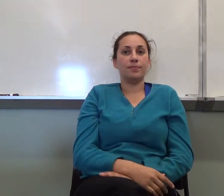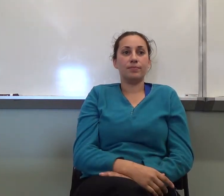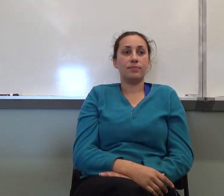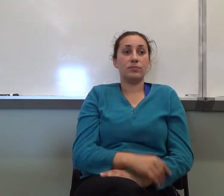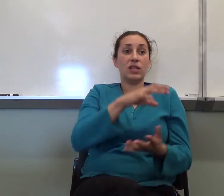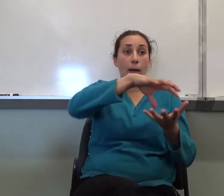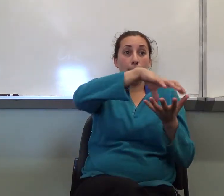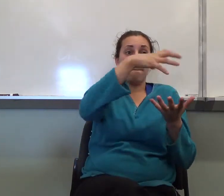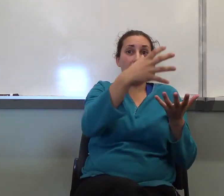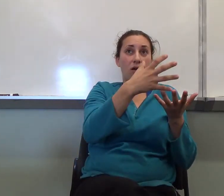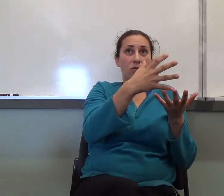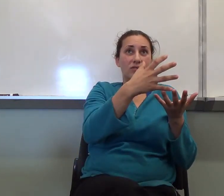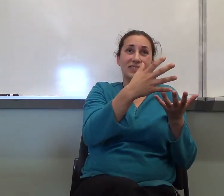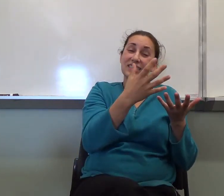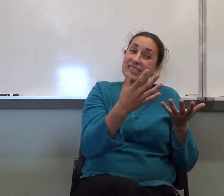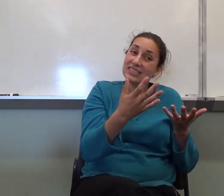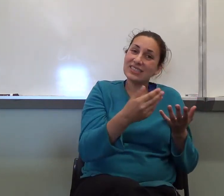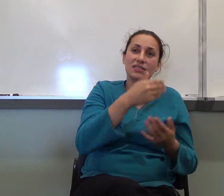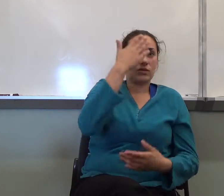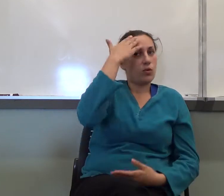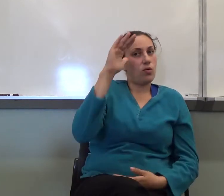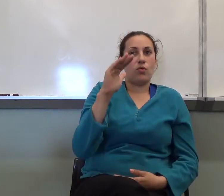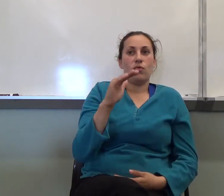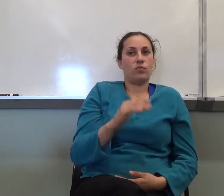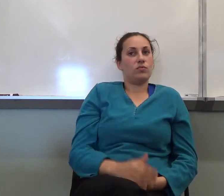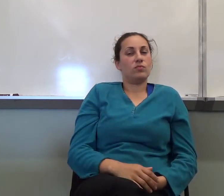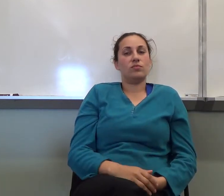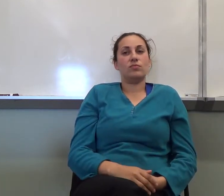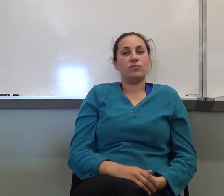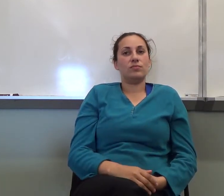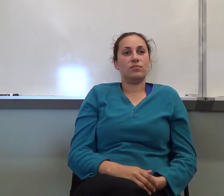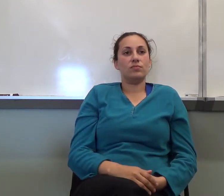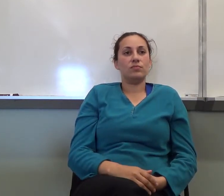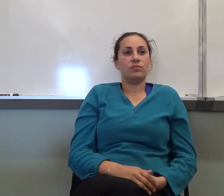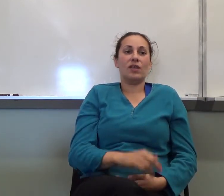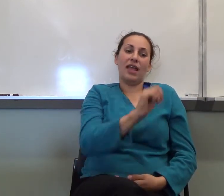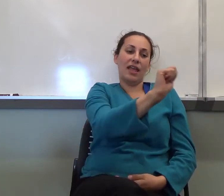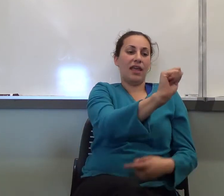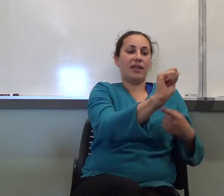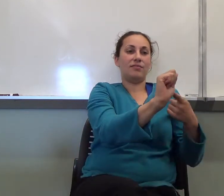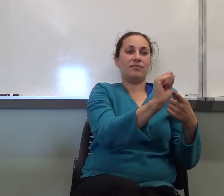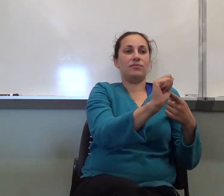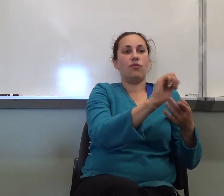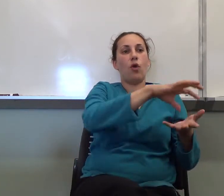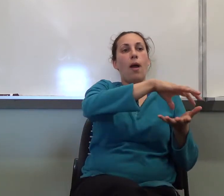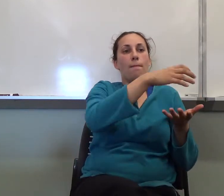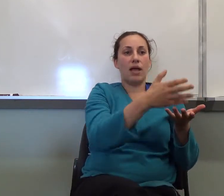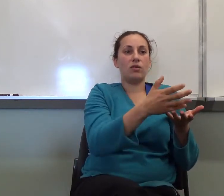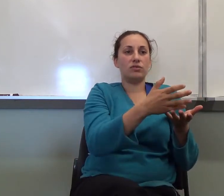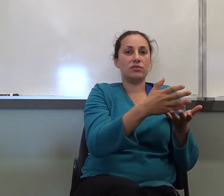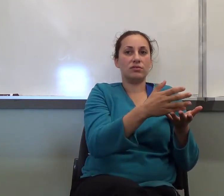we don't know. The amount of snow. We call that A for amount. Buffalo received